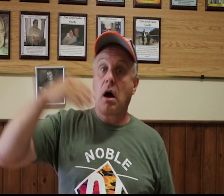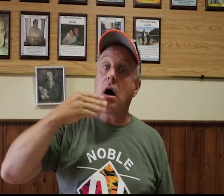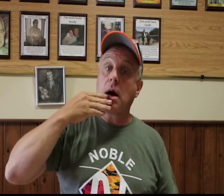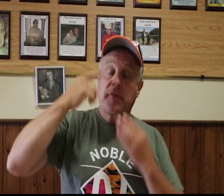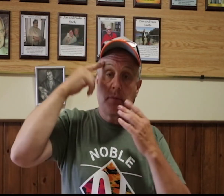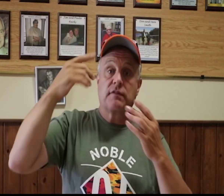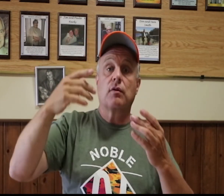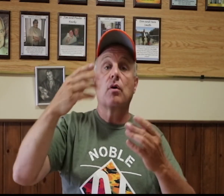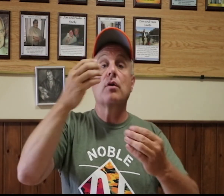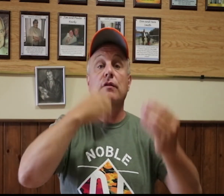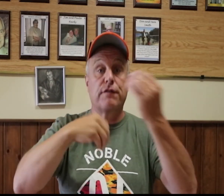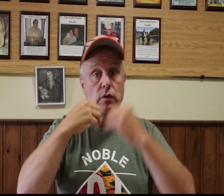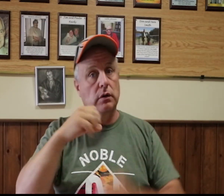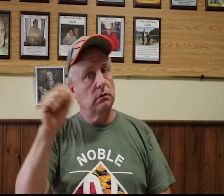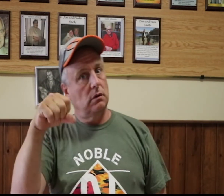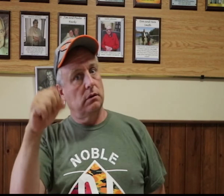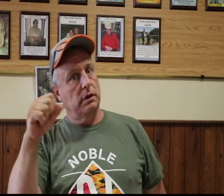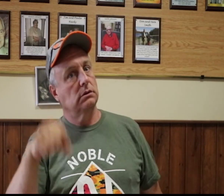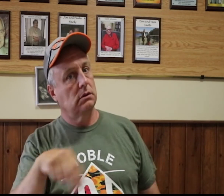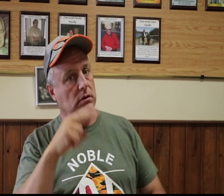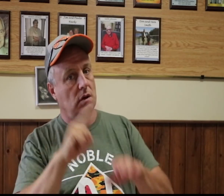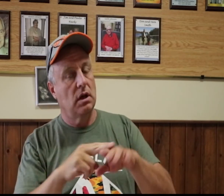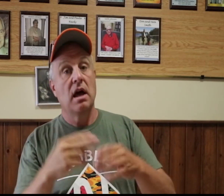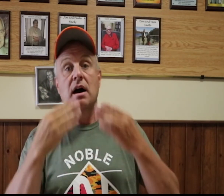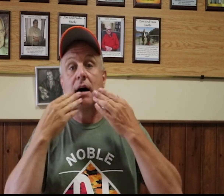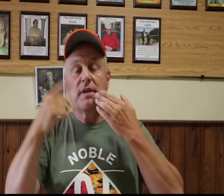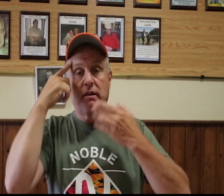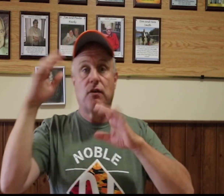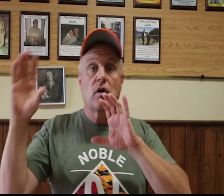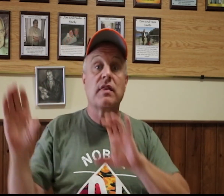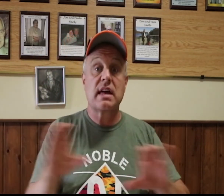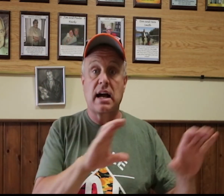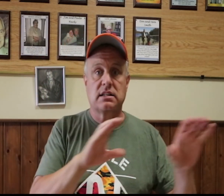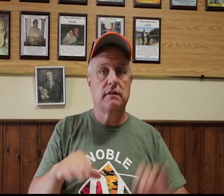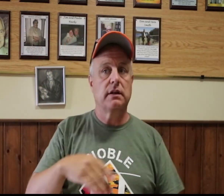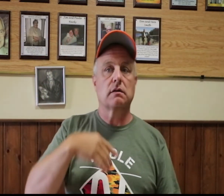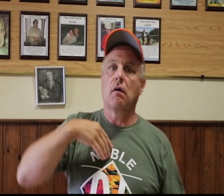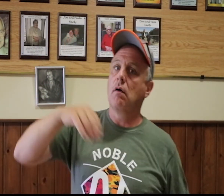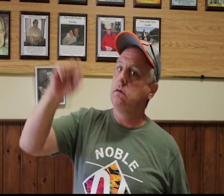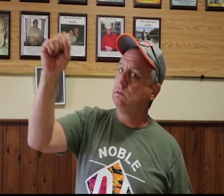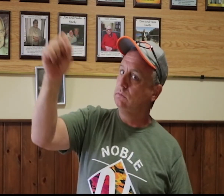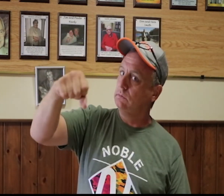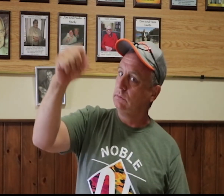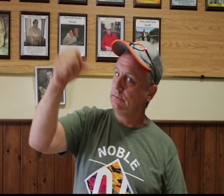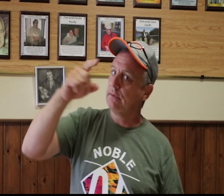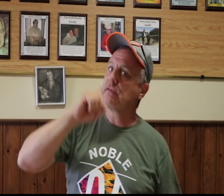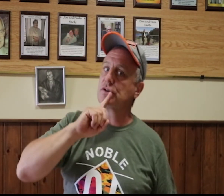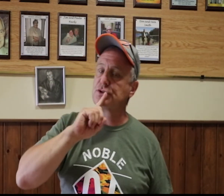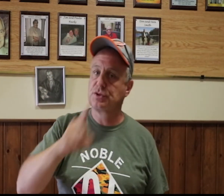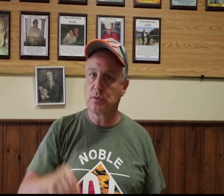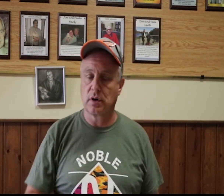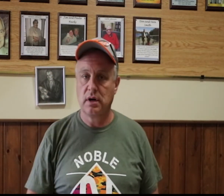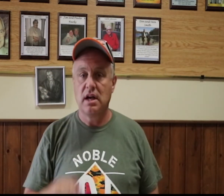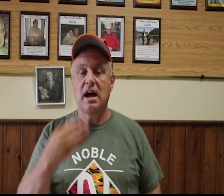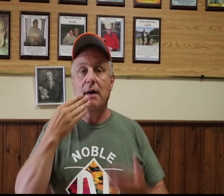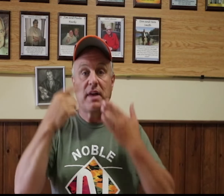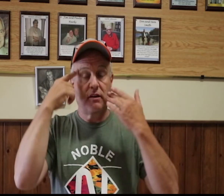I'm thankful for the food. Oh, yes. I'm thankful for the activities. Oh, for sure. I'm thankful for